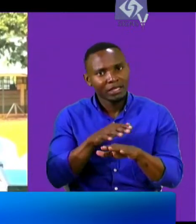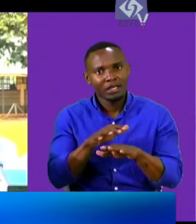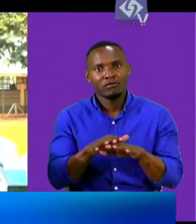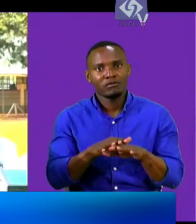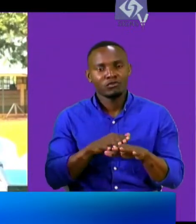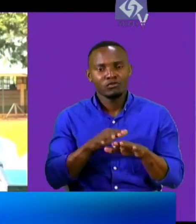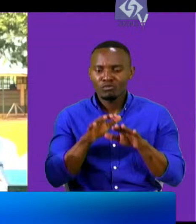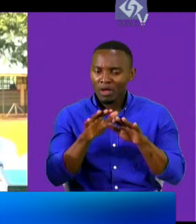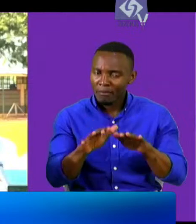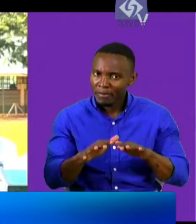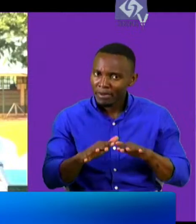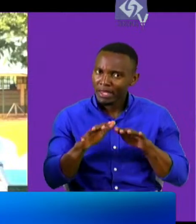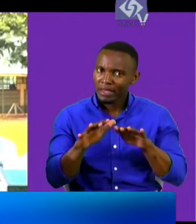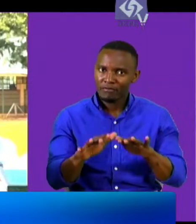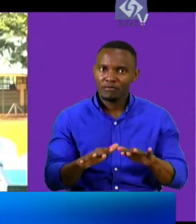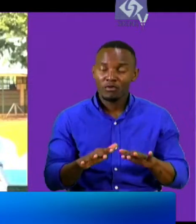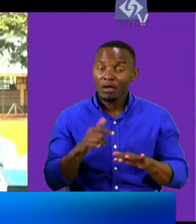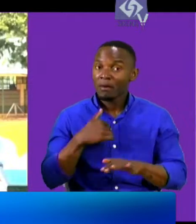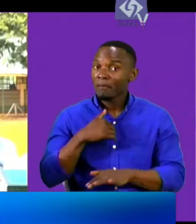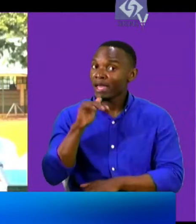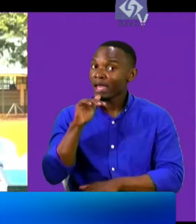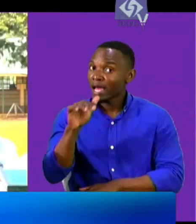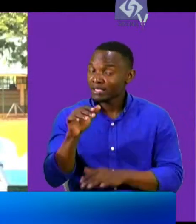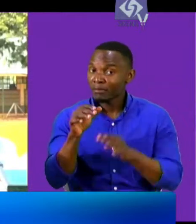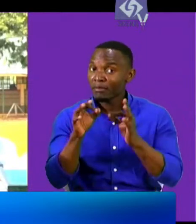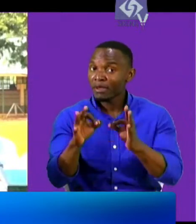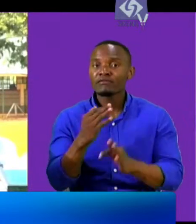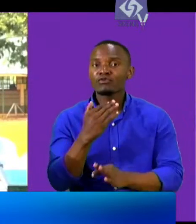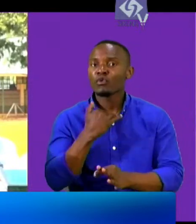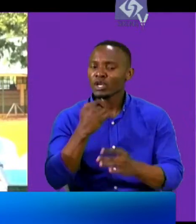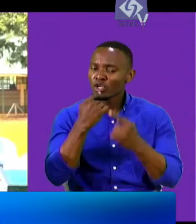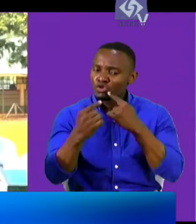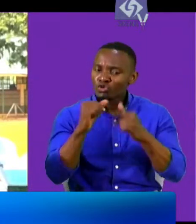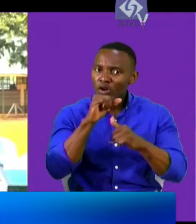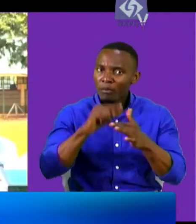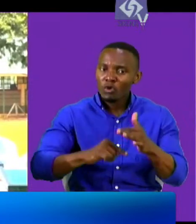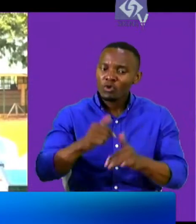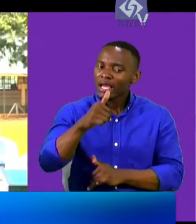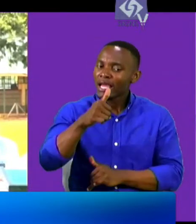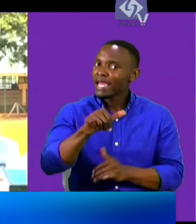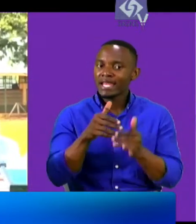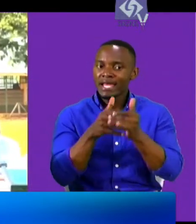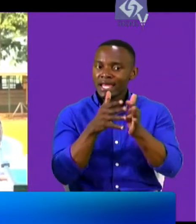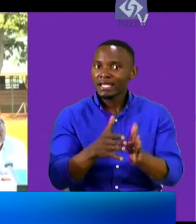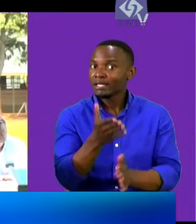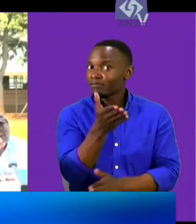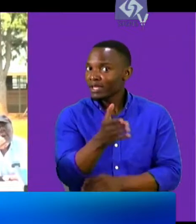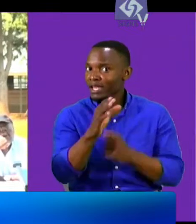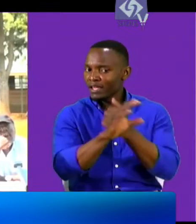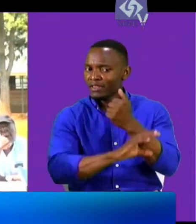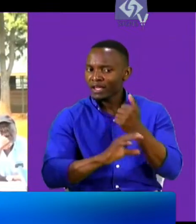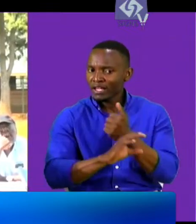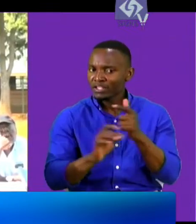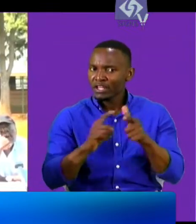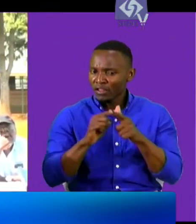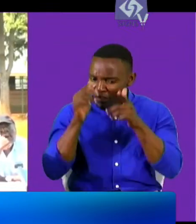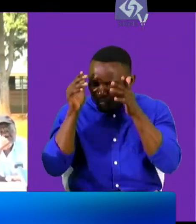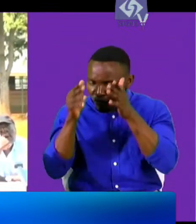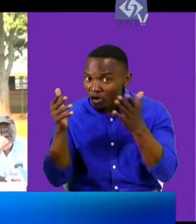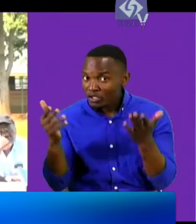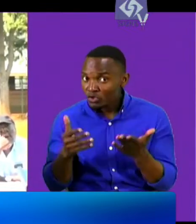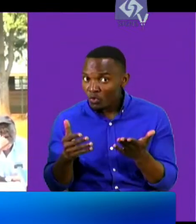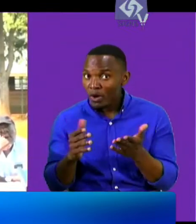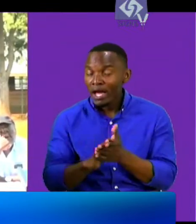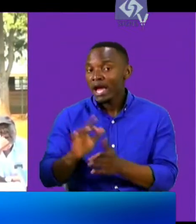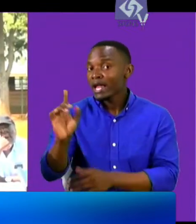I want to request him, if he wants to talk about any leader in this country, let him focus on Nairobi County and Bungoma County,